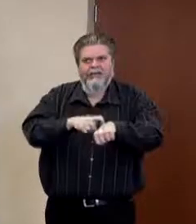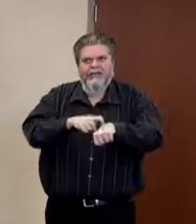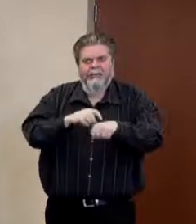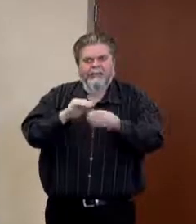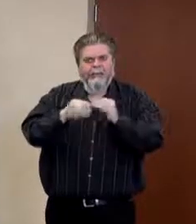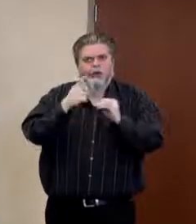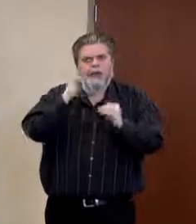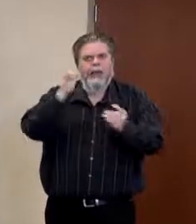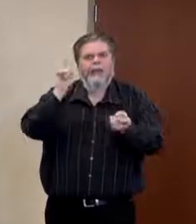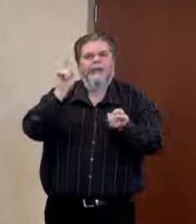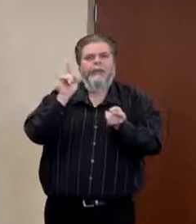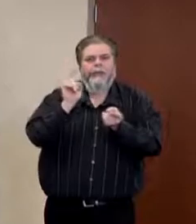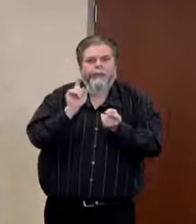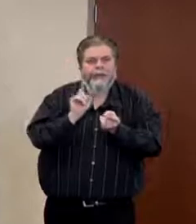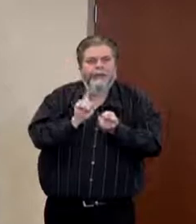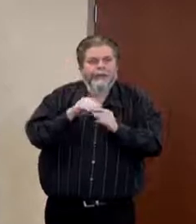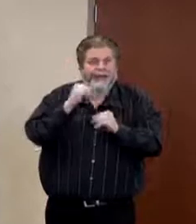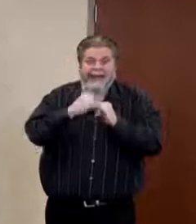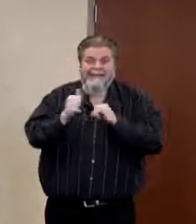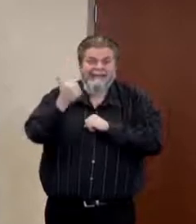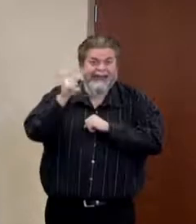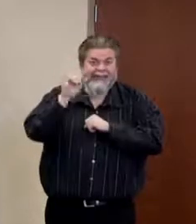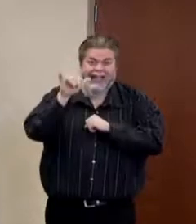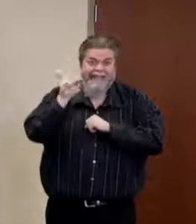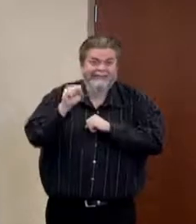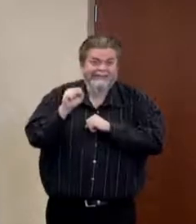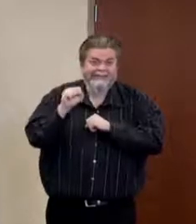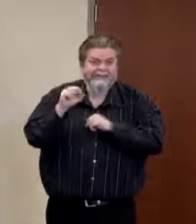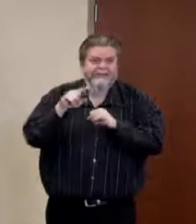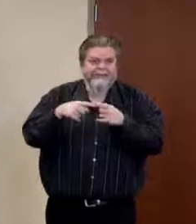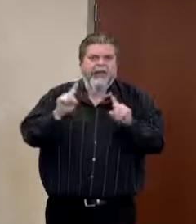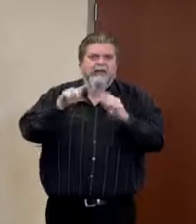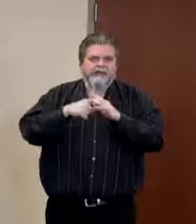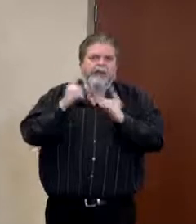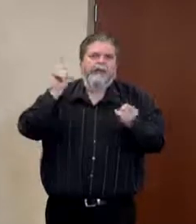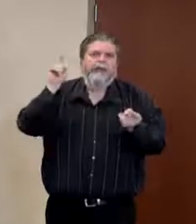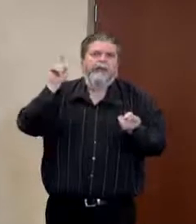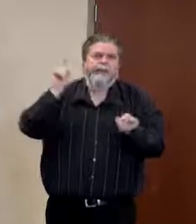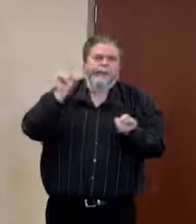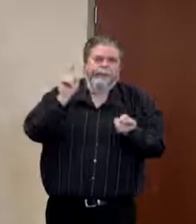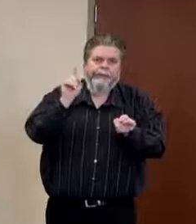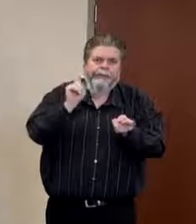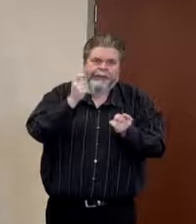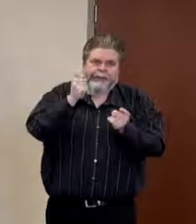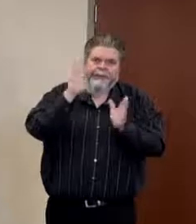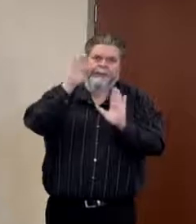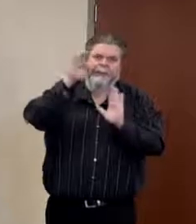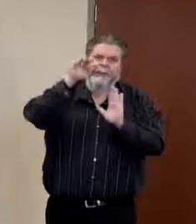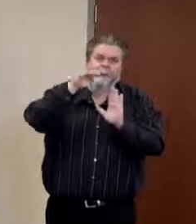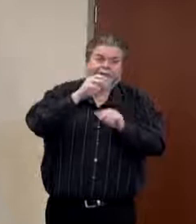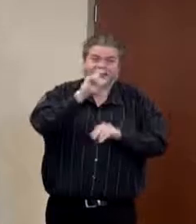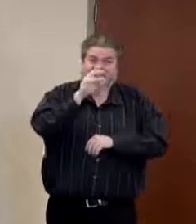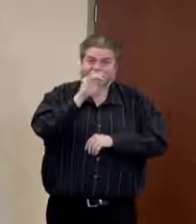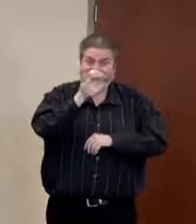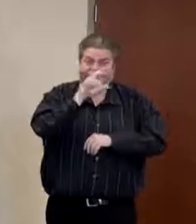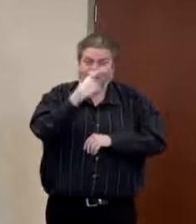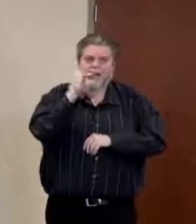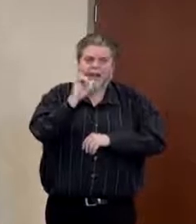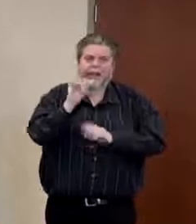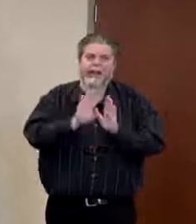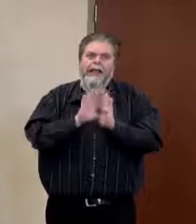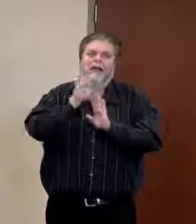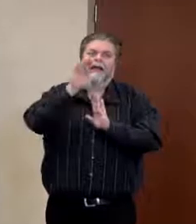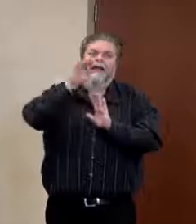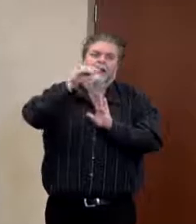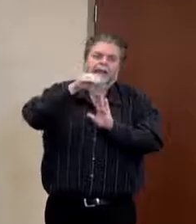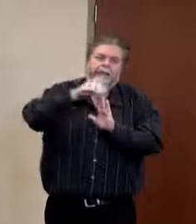when. It's been probably 10 days since we've been in the single digits of Smithfield employees. So the Smithfield issue is on the downslope.